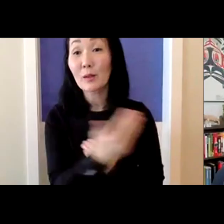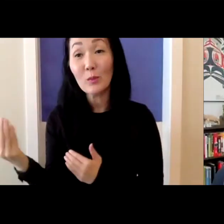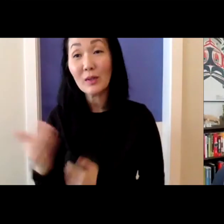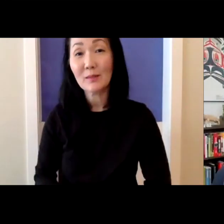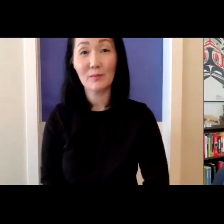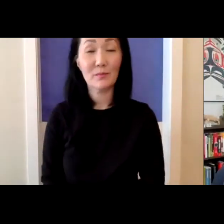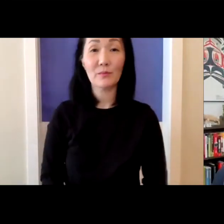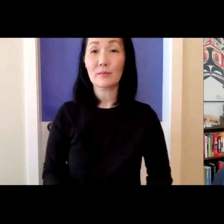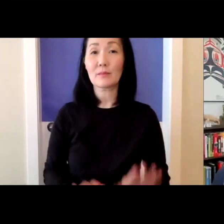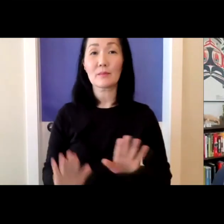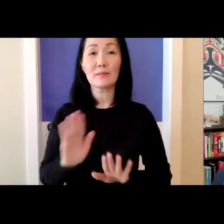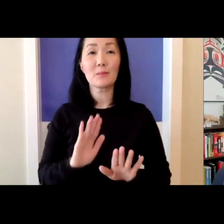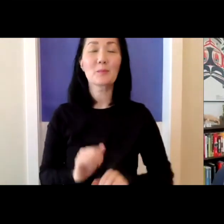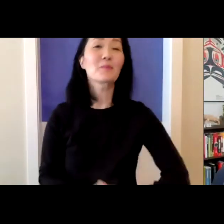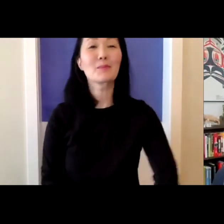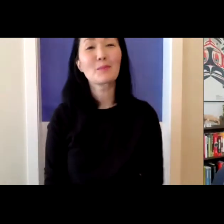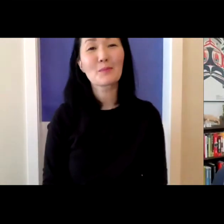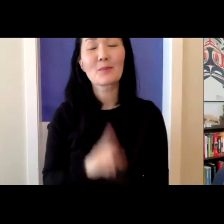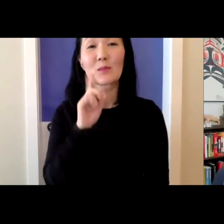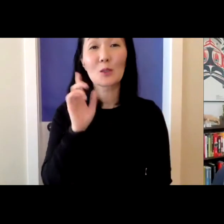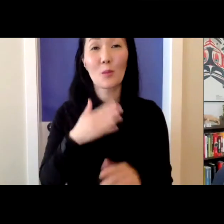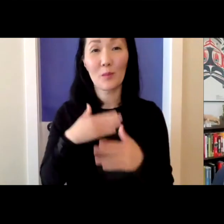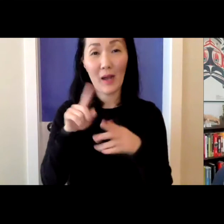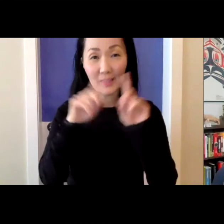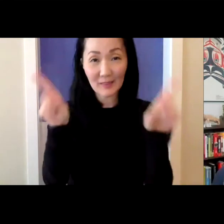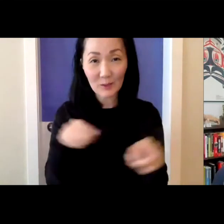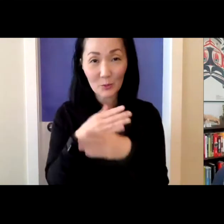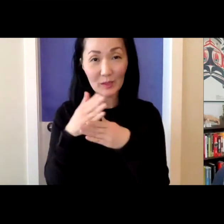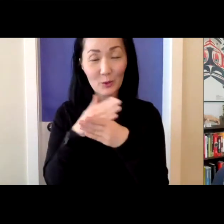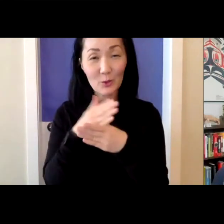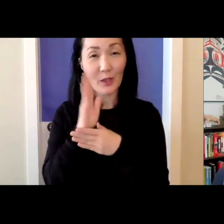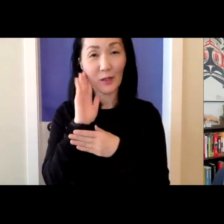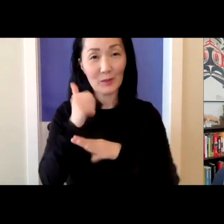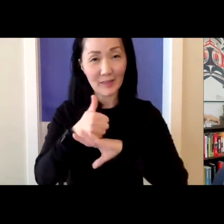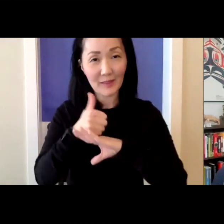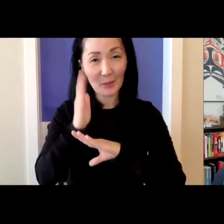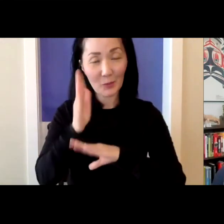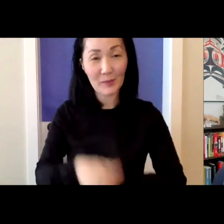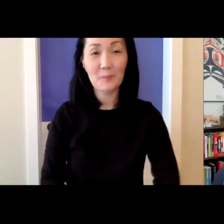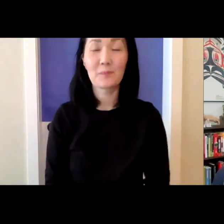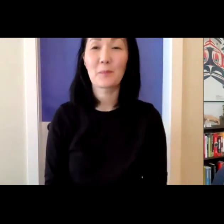as well, begin to share my screen here, and hopefully we'll get this going.